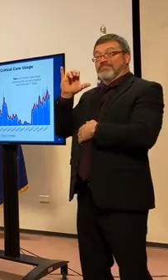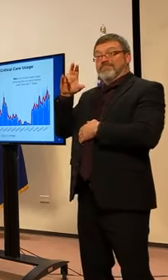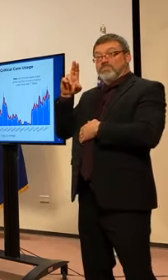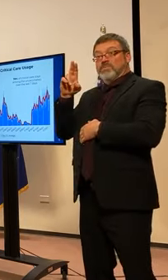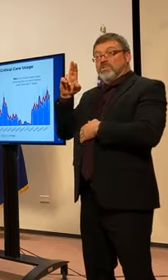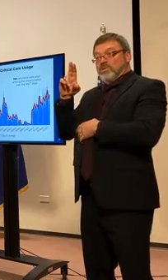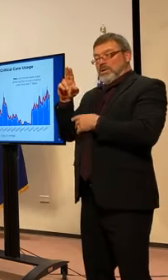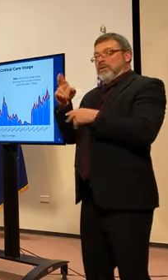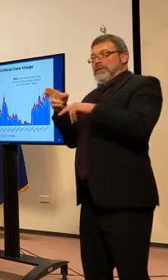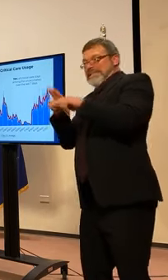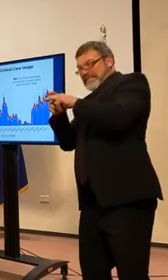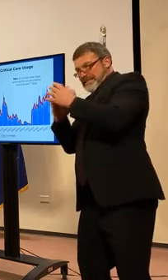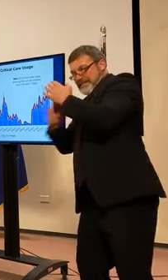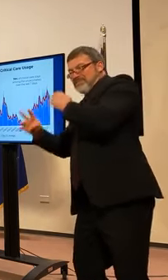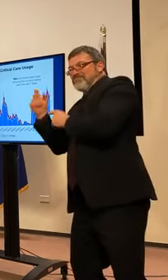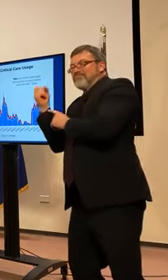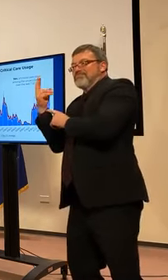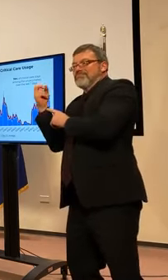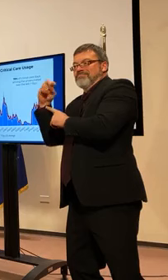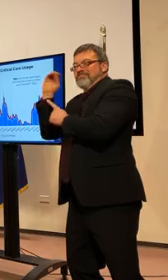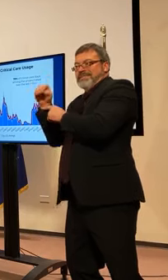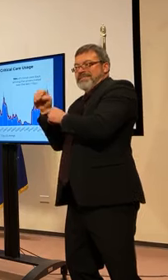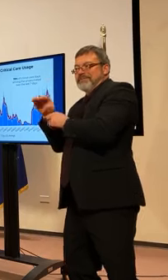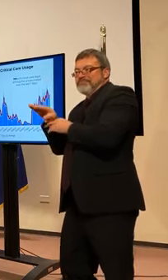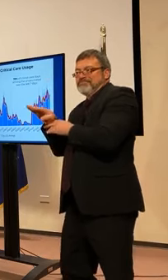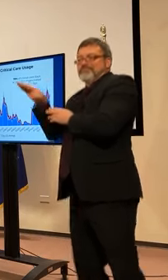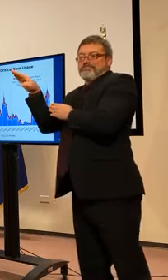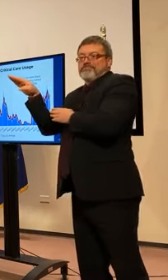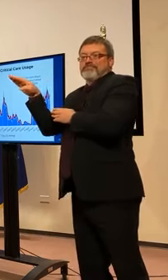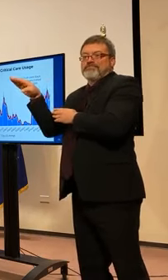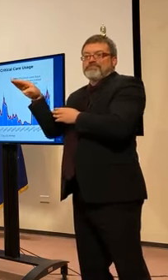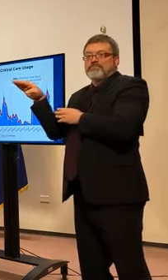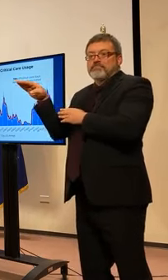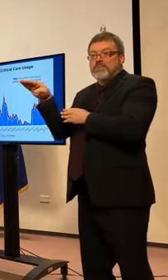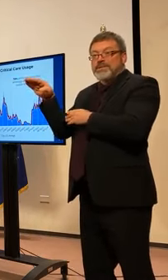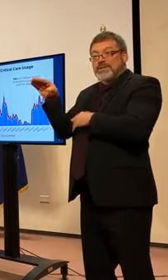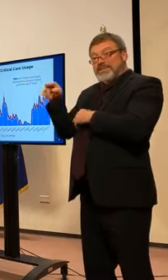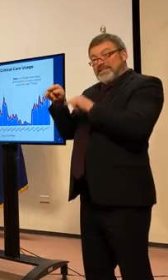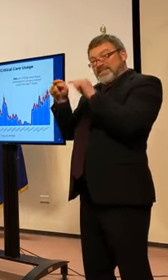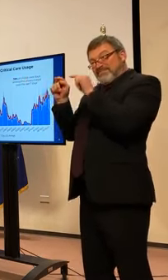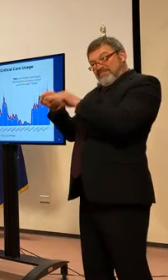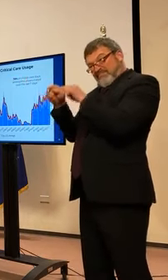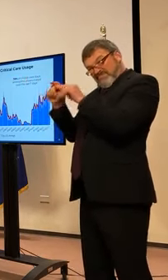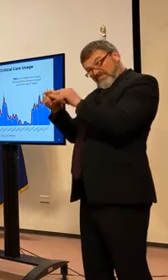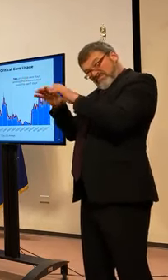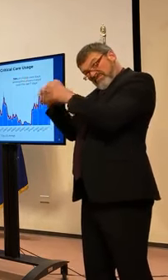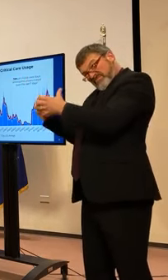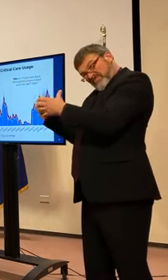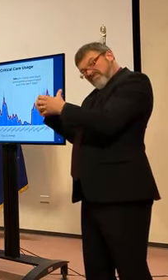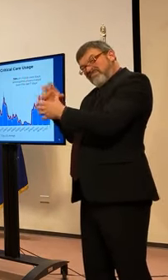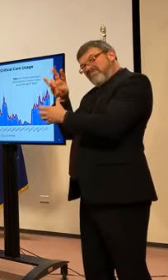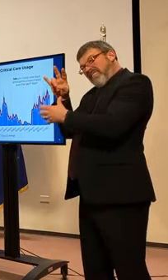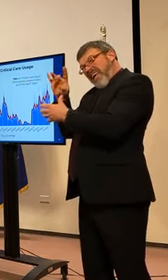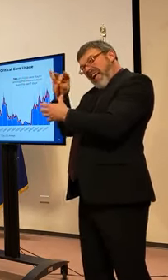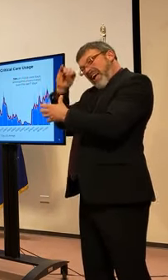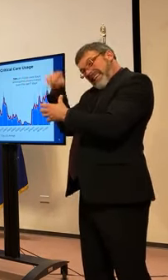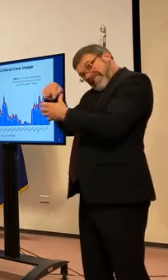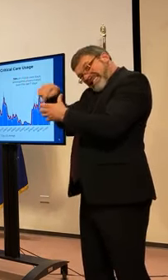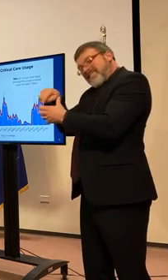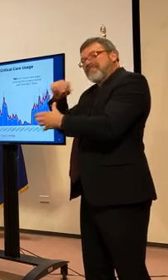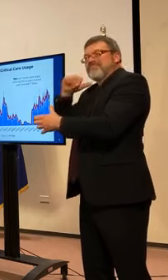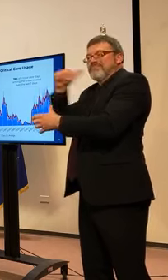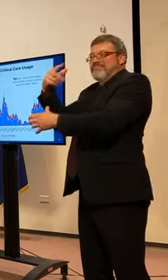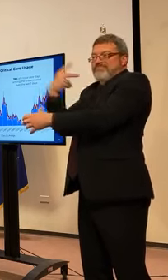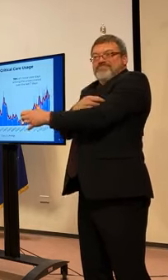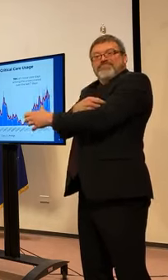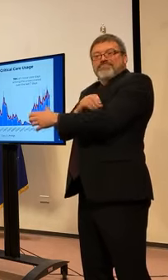of those taking up ICU beds are not fully vaccinated, about 78%. But again, when you look over the last